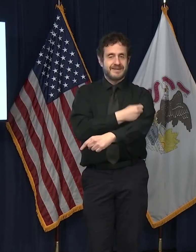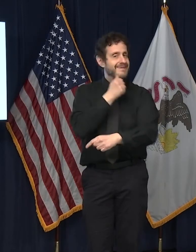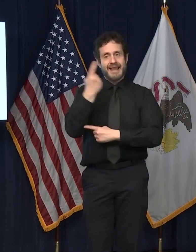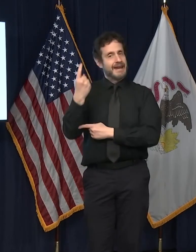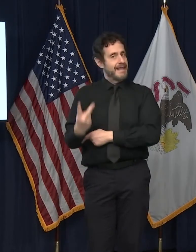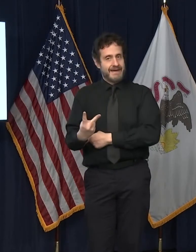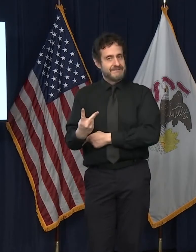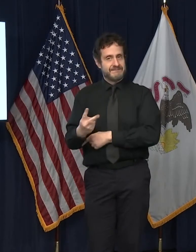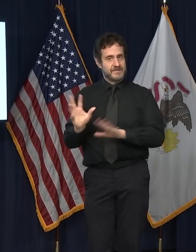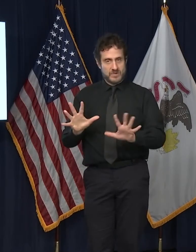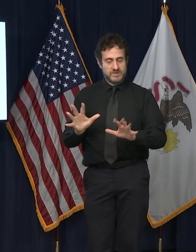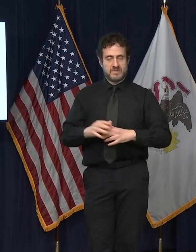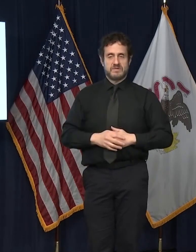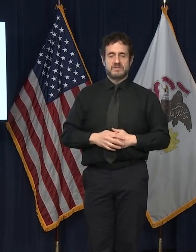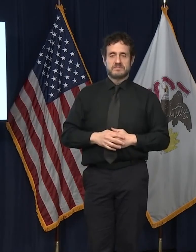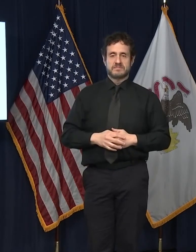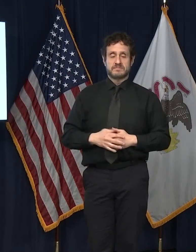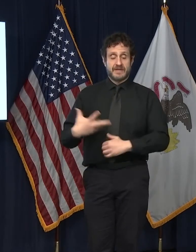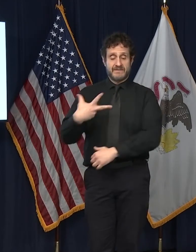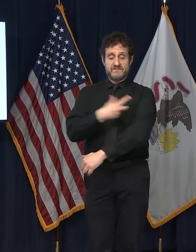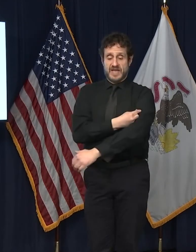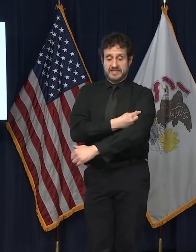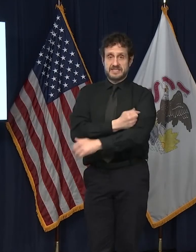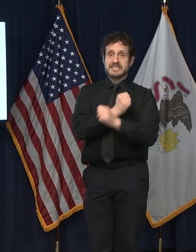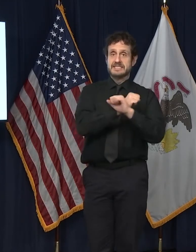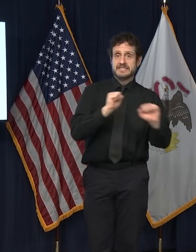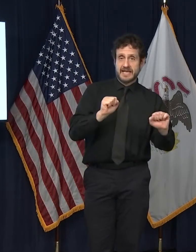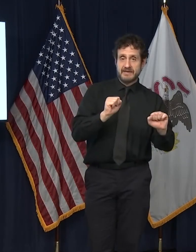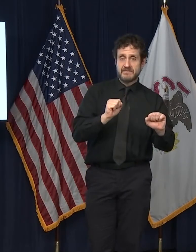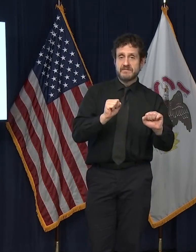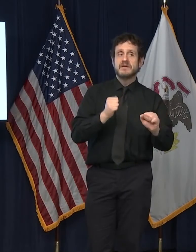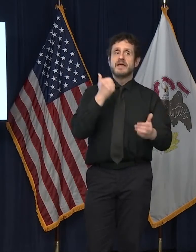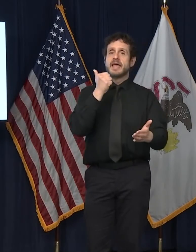vaccine. Vaccine safety and protection